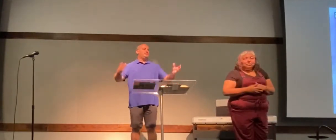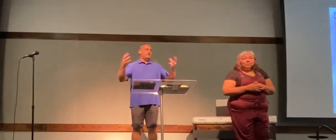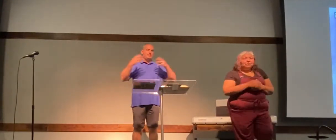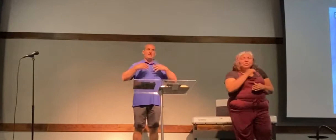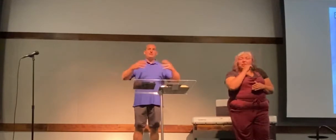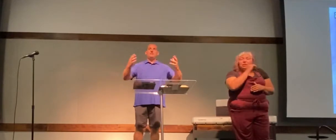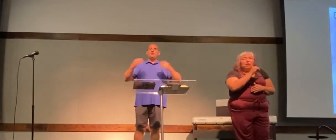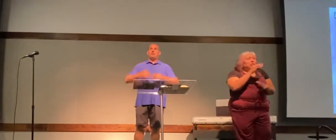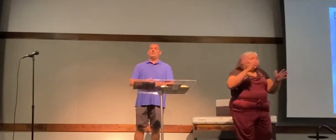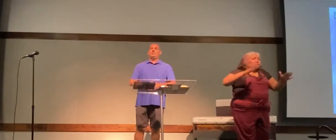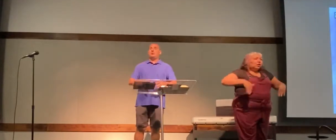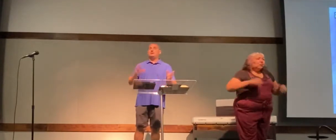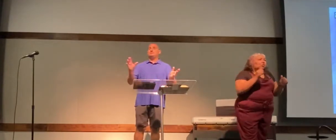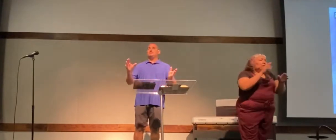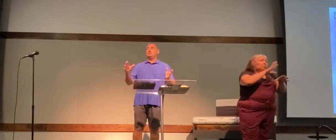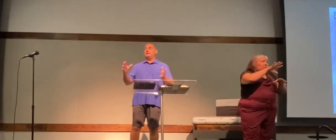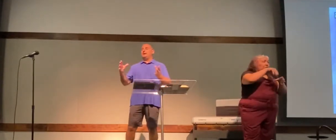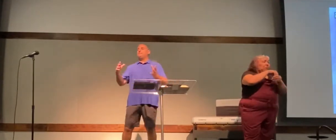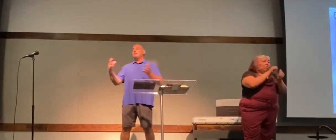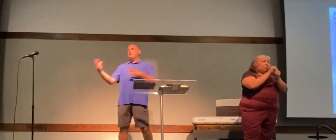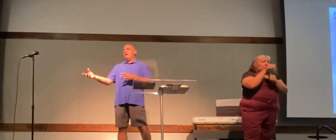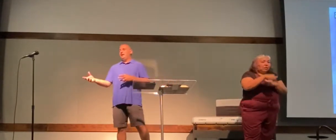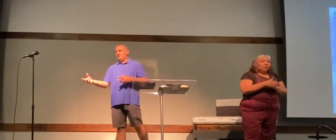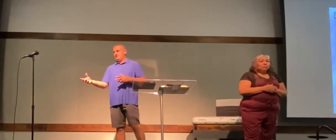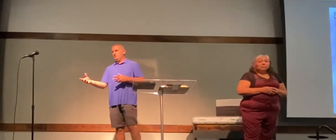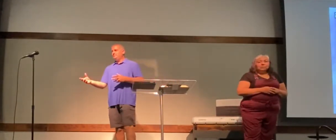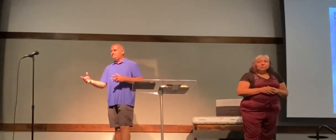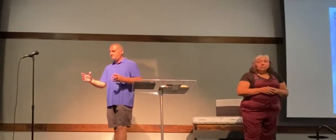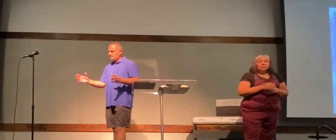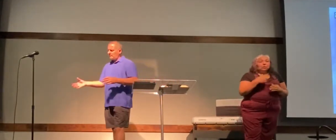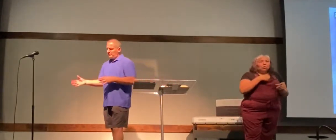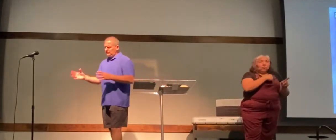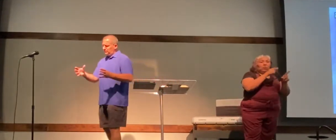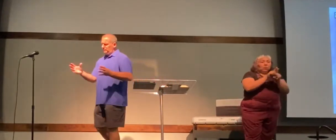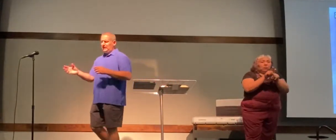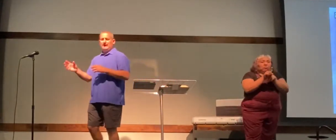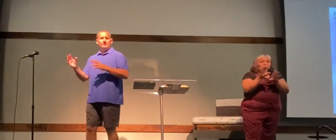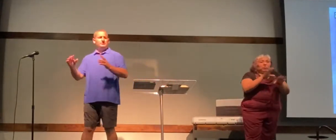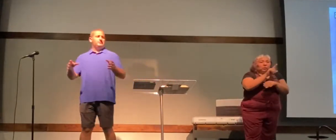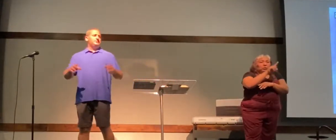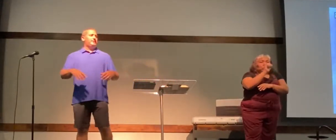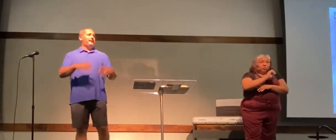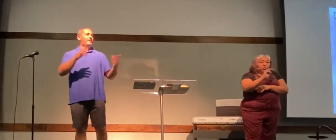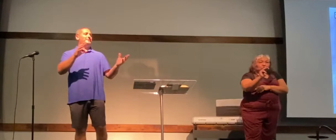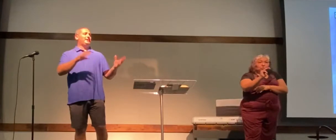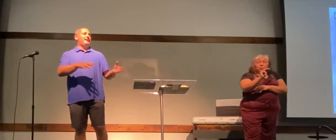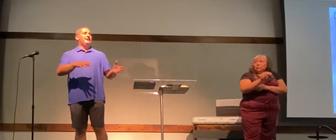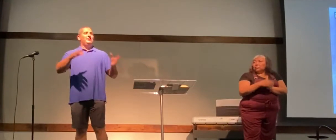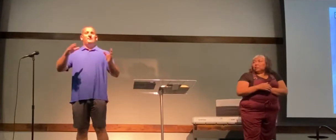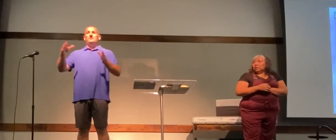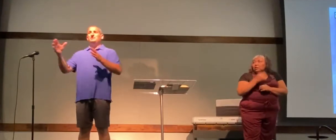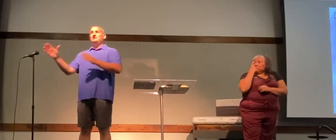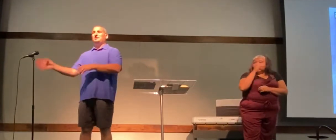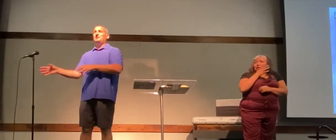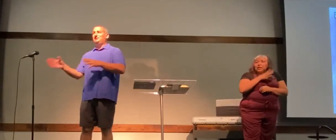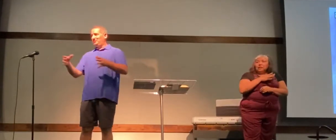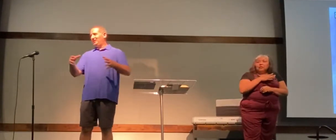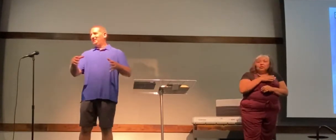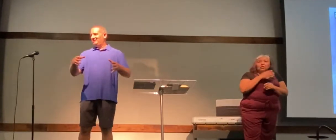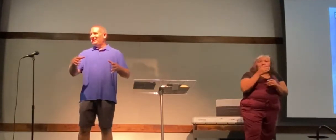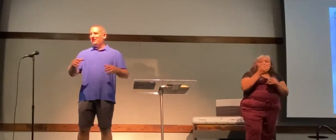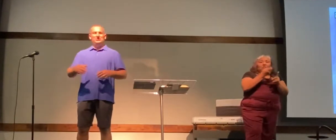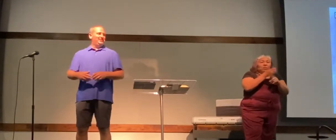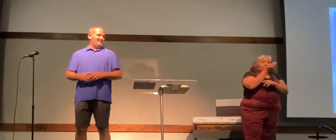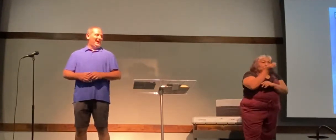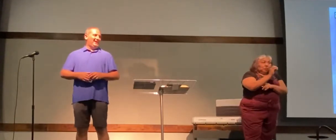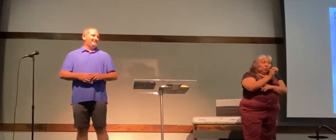can always come in and be a part of it. We're also doing a Zoom. So we're doing Zoom online. We have a lady from Missouri joining